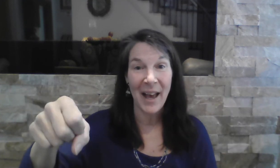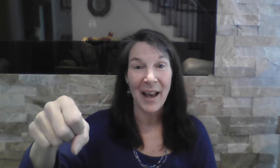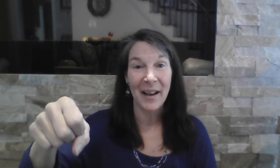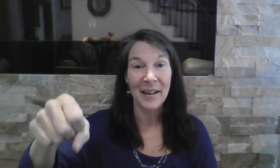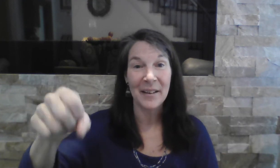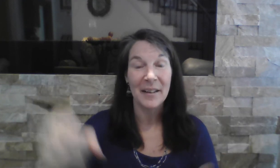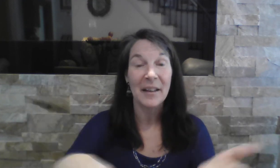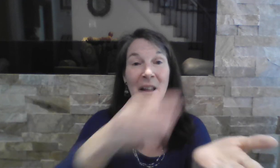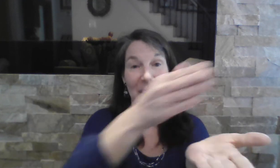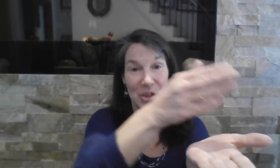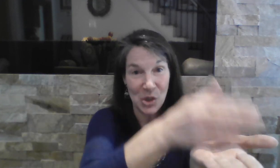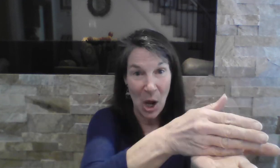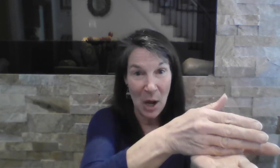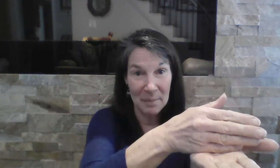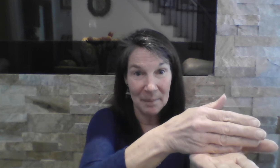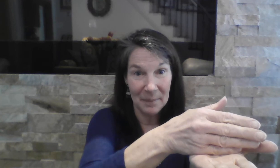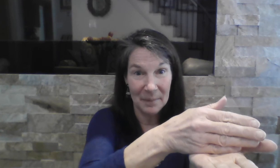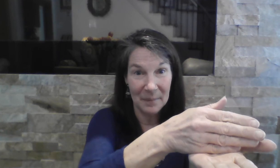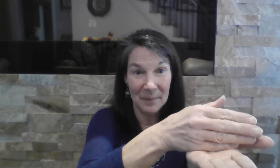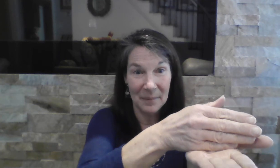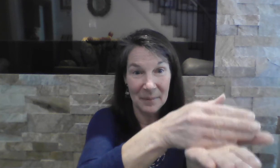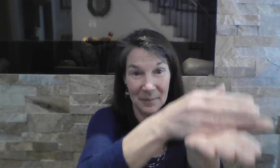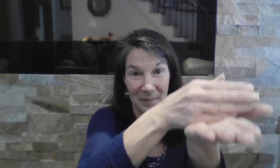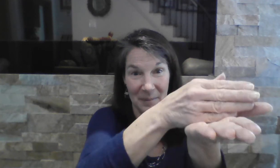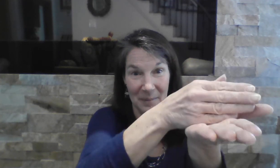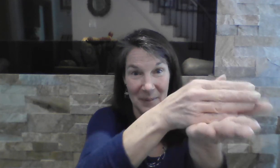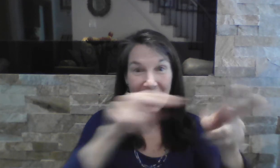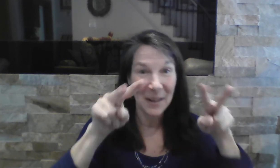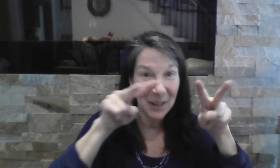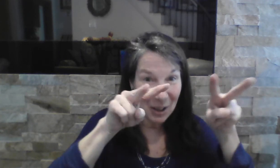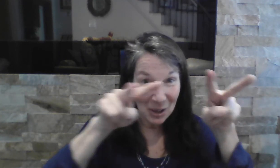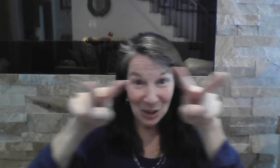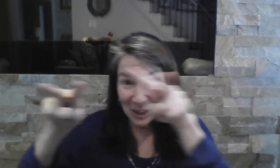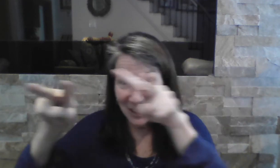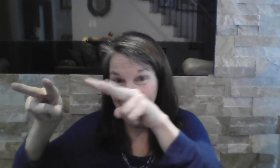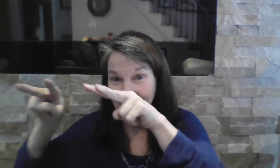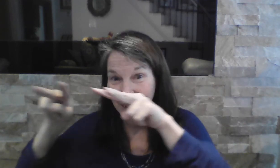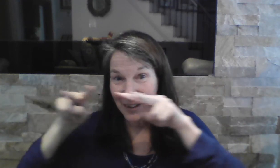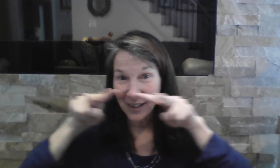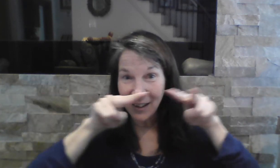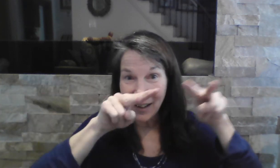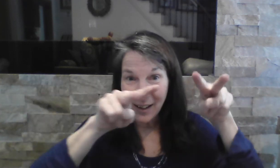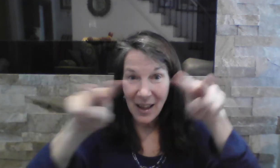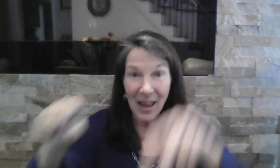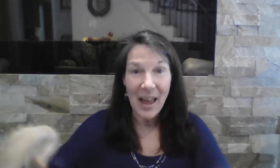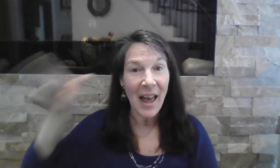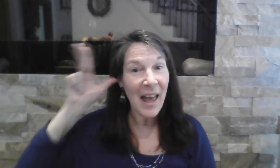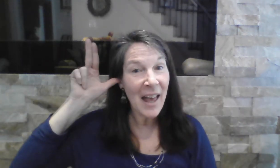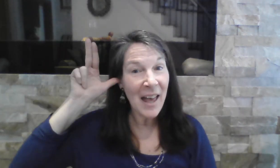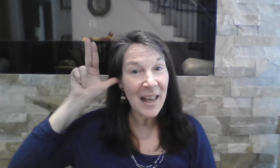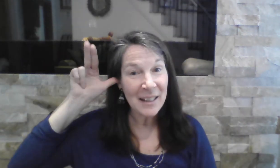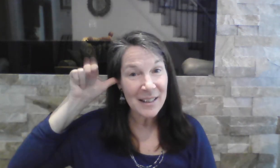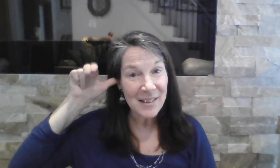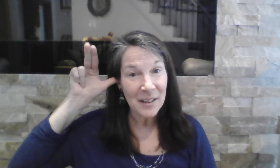stop look and listen